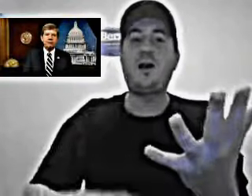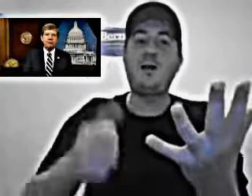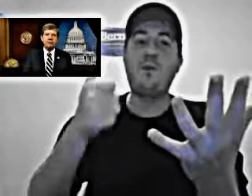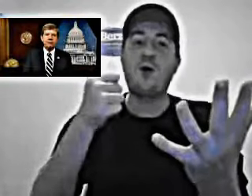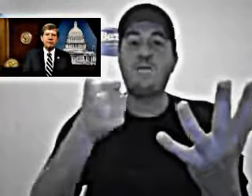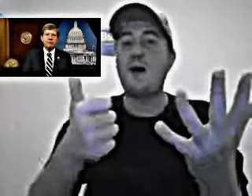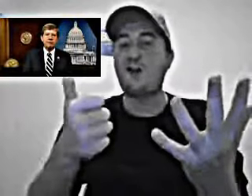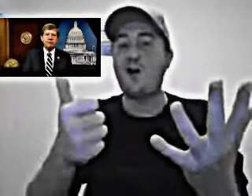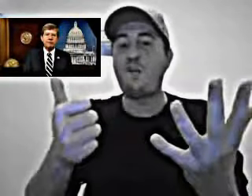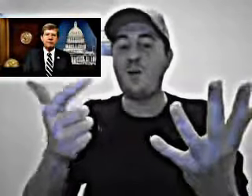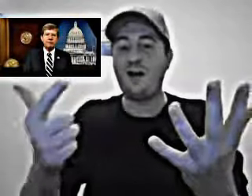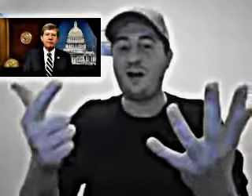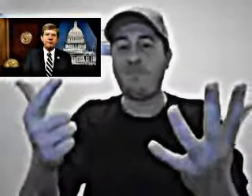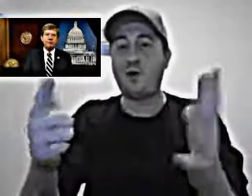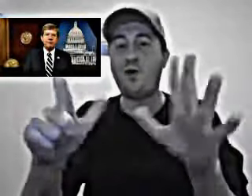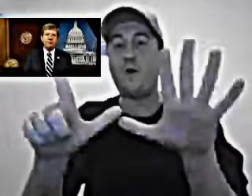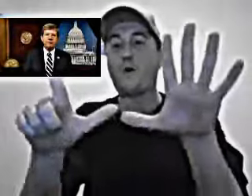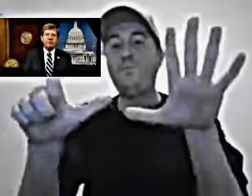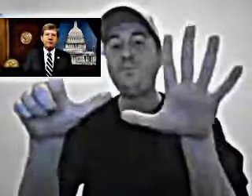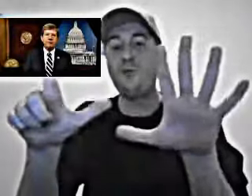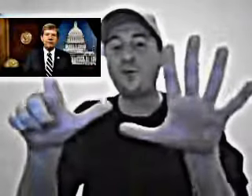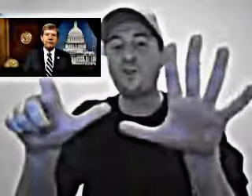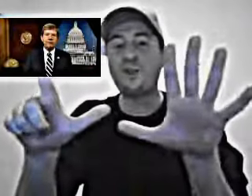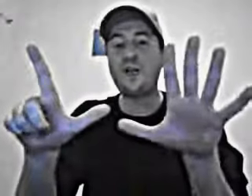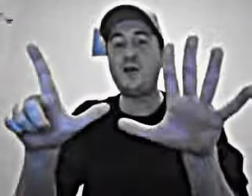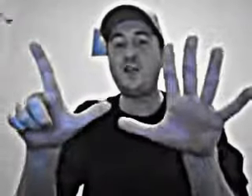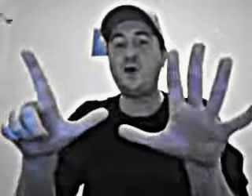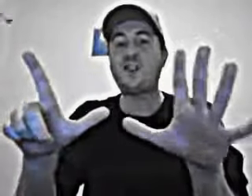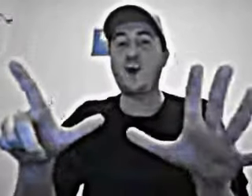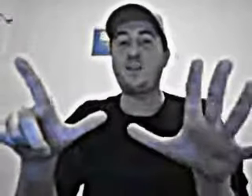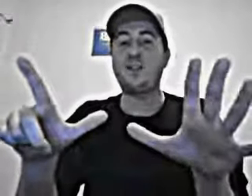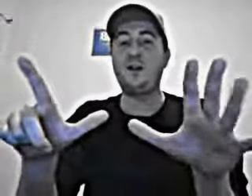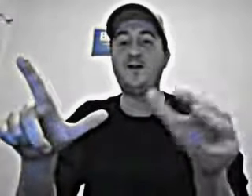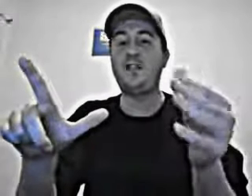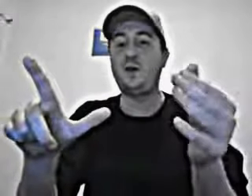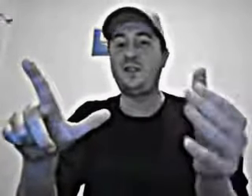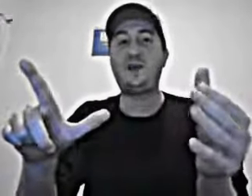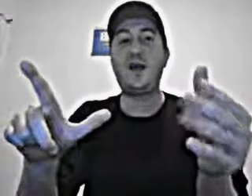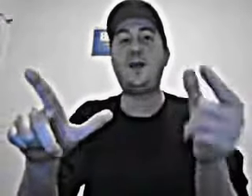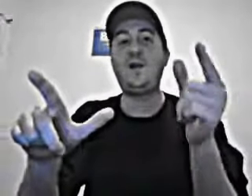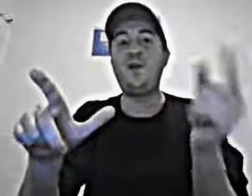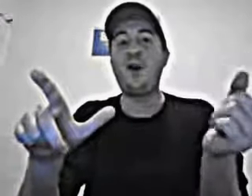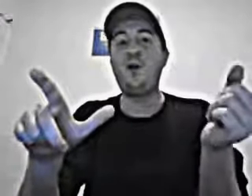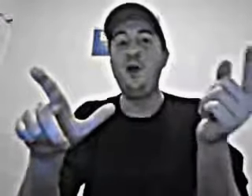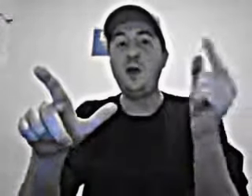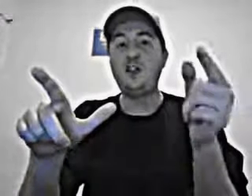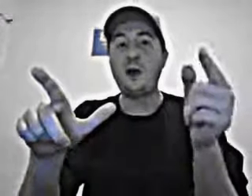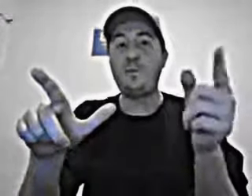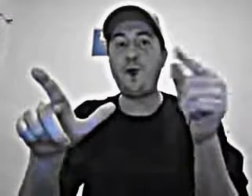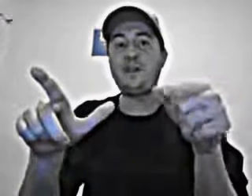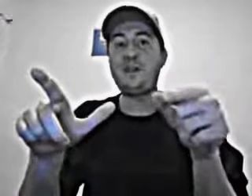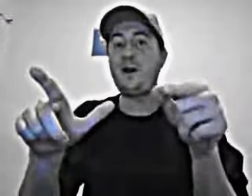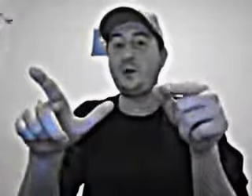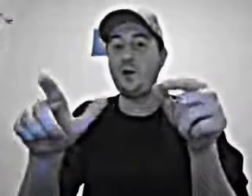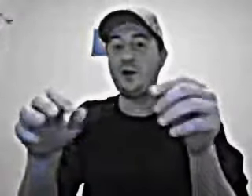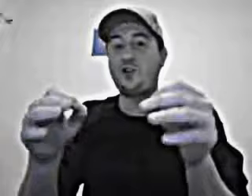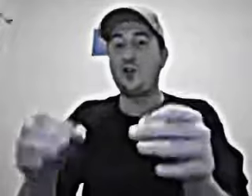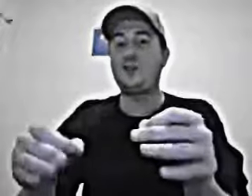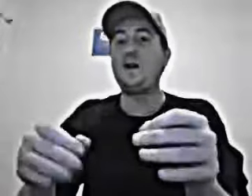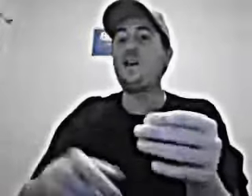Lamborn Mike Kaufman and Ed Perlmutter those are the seven U.S. representatives that we still have even though Jared Polis and Ed Perlmutter is going to step